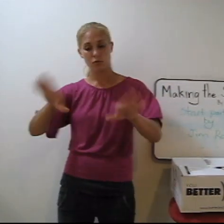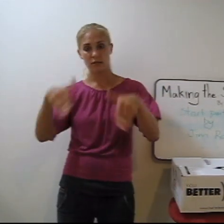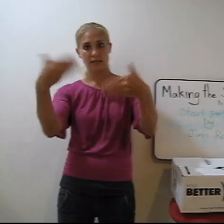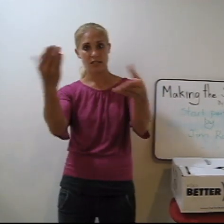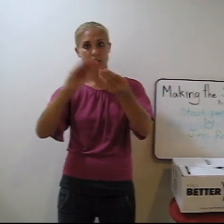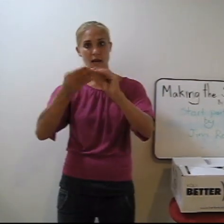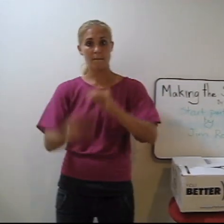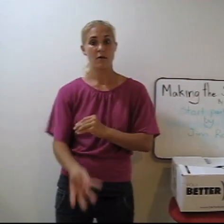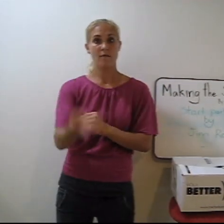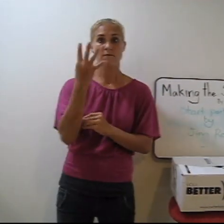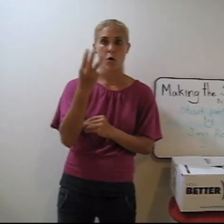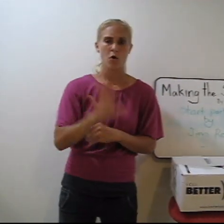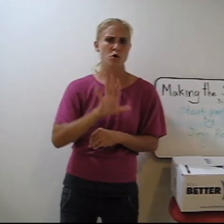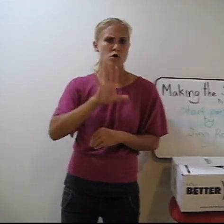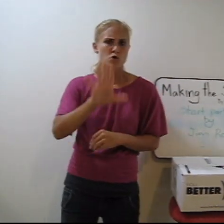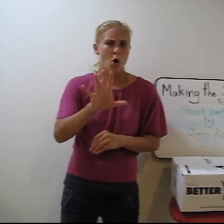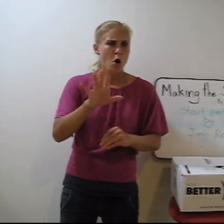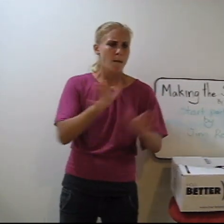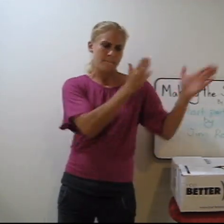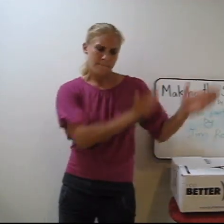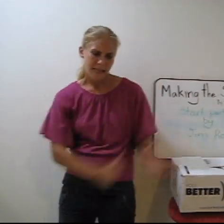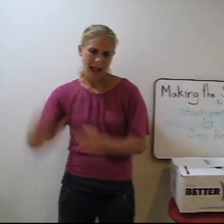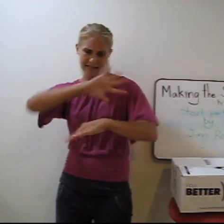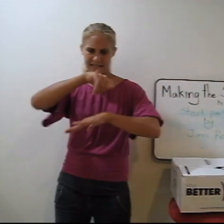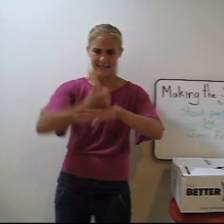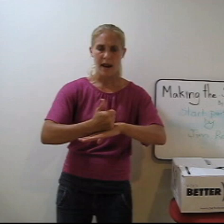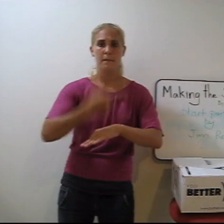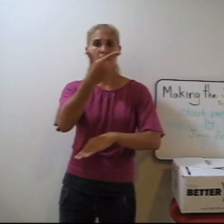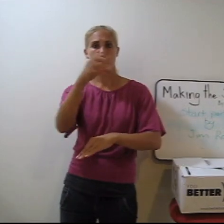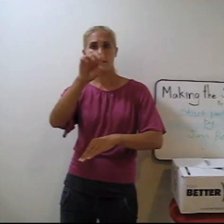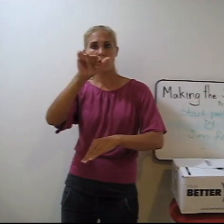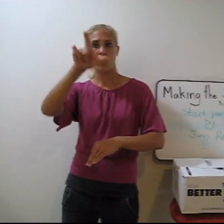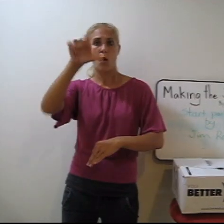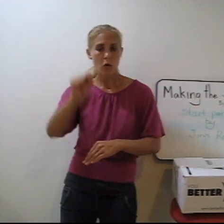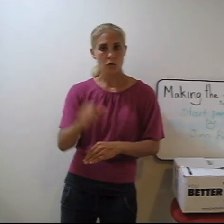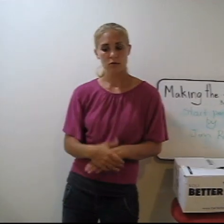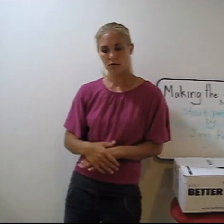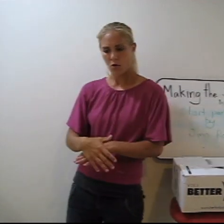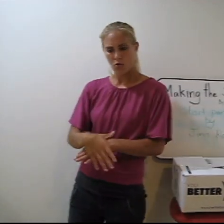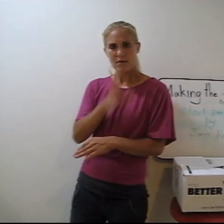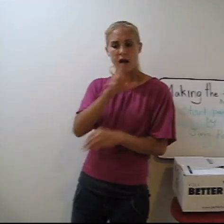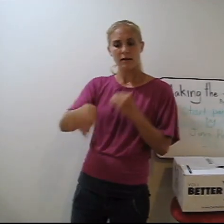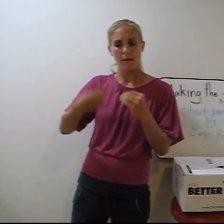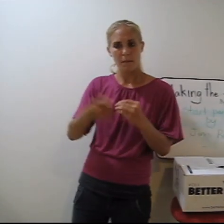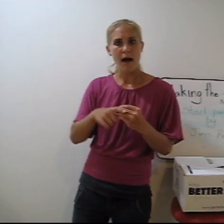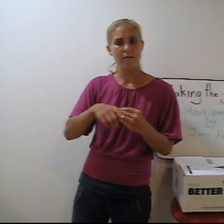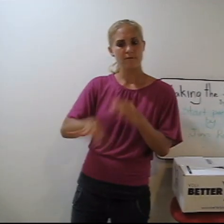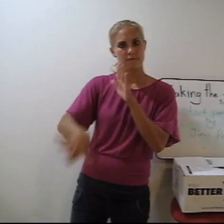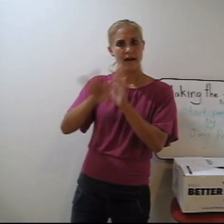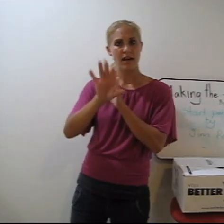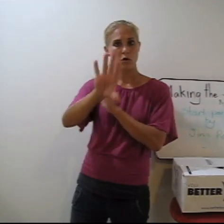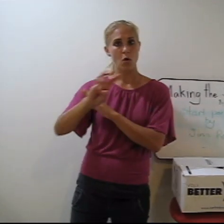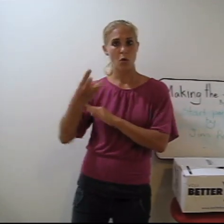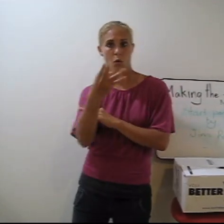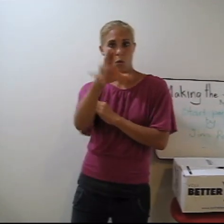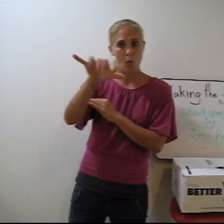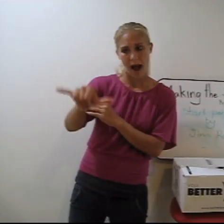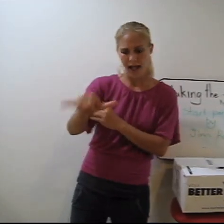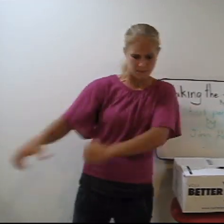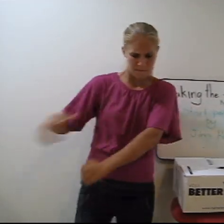Chart your course. Set your goals. We talked about finding your major motivation and power of discovering your why. Now